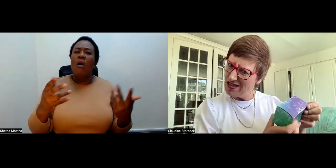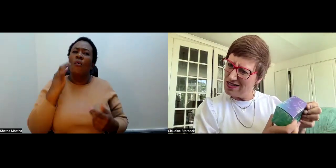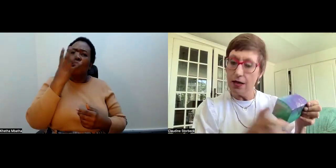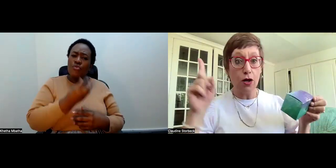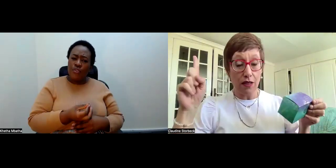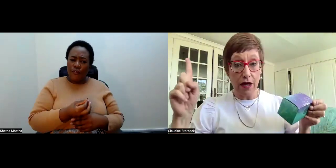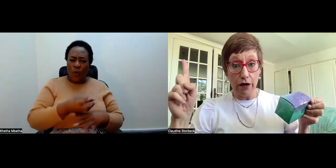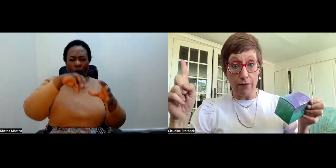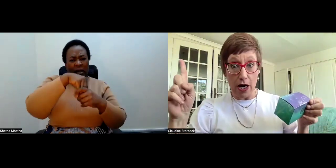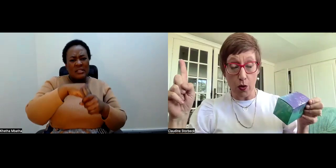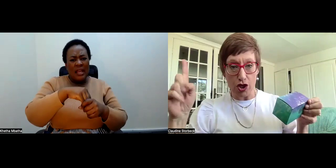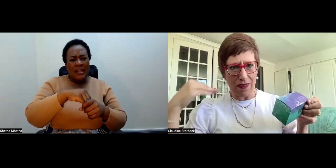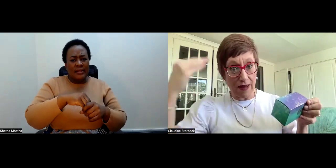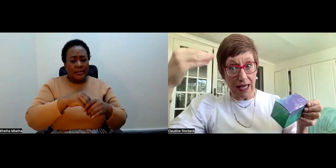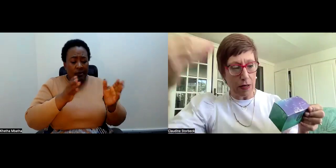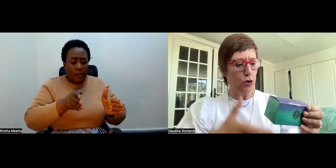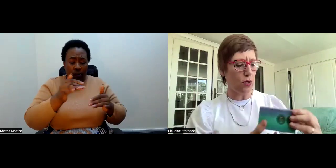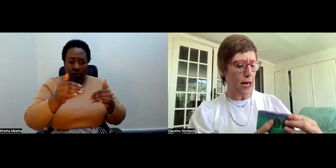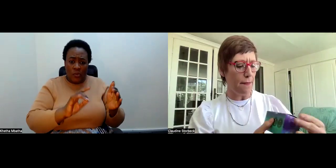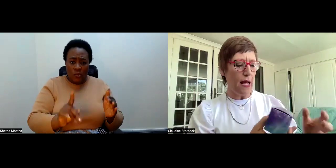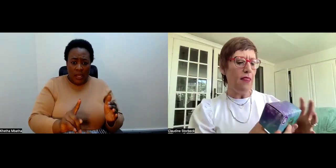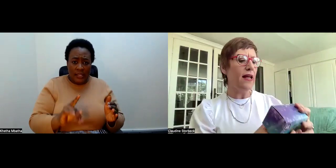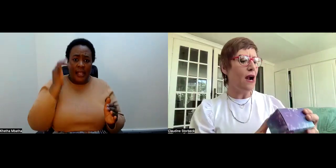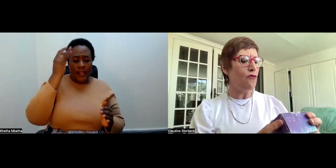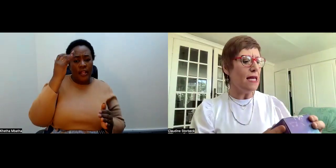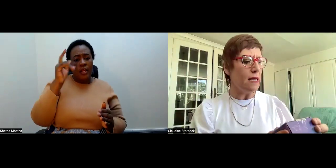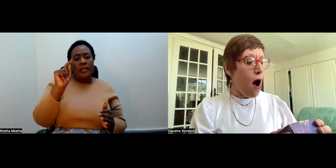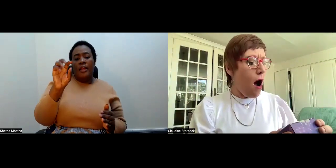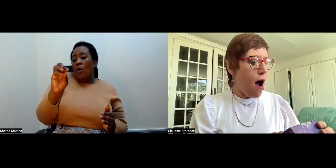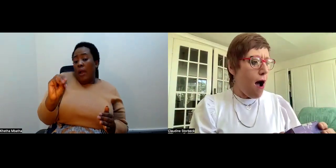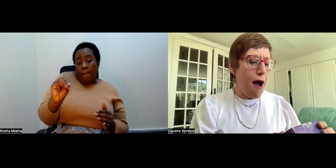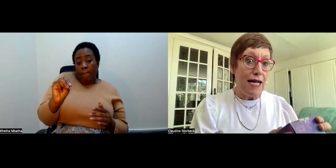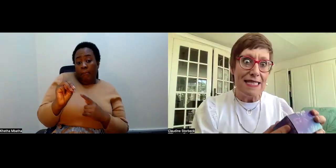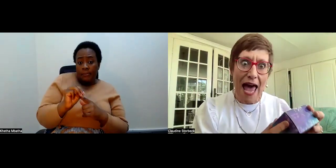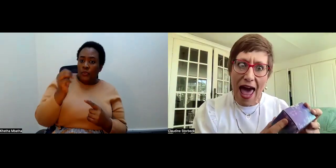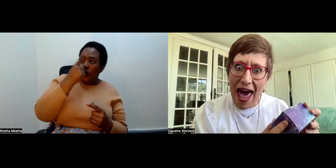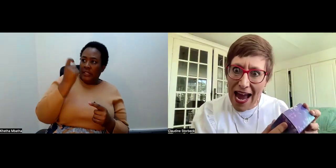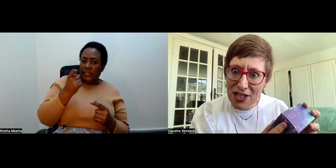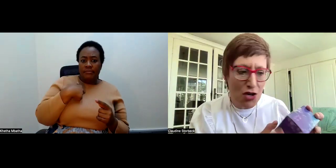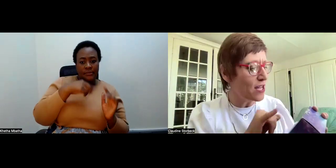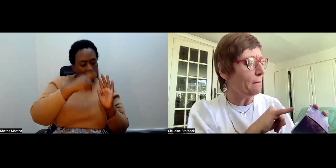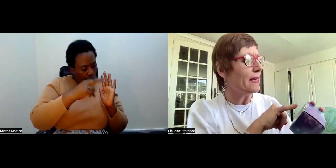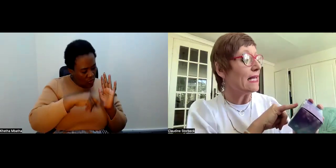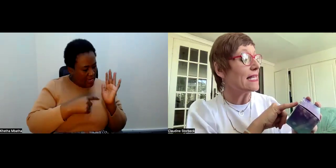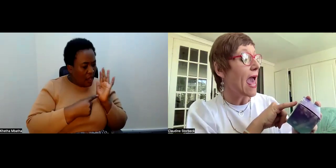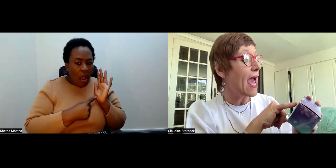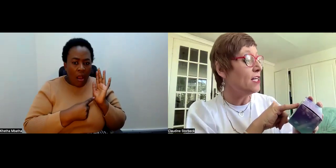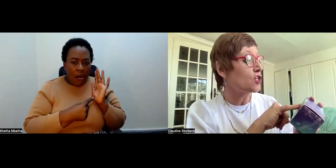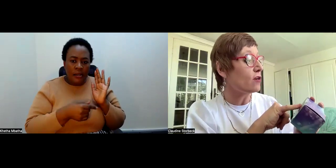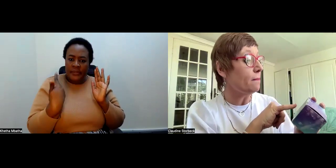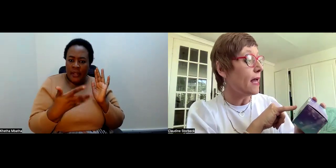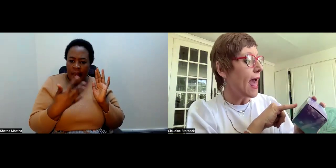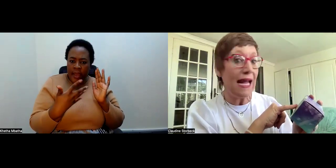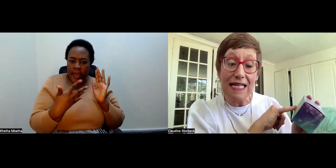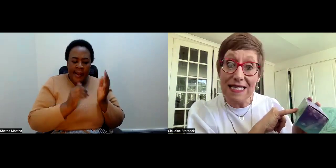the box? Theory of mind question, thinking about what could come. Then I read, it's hand cream,